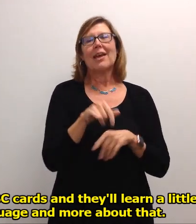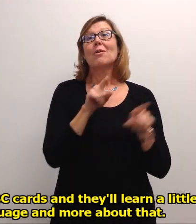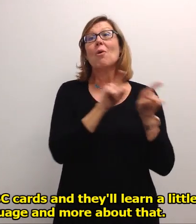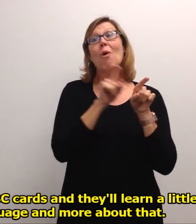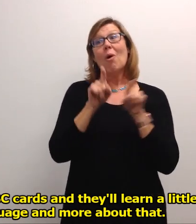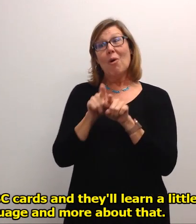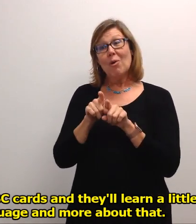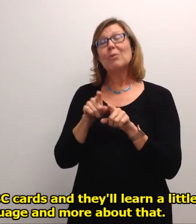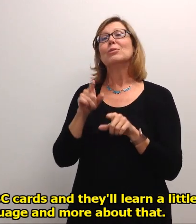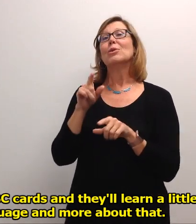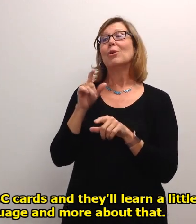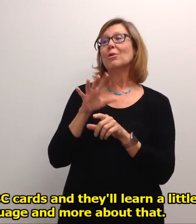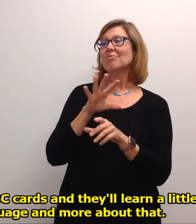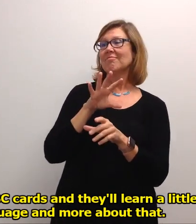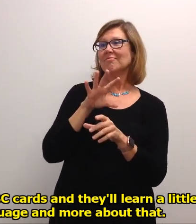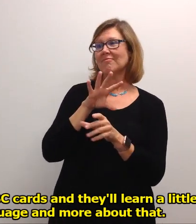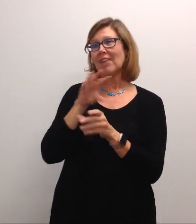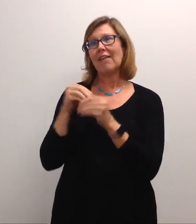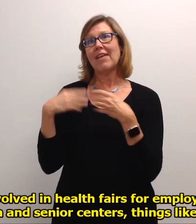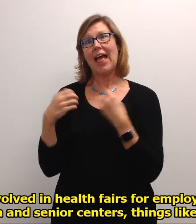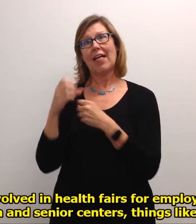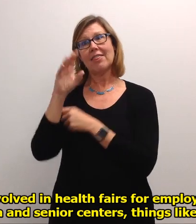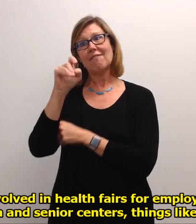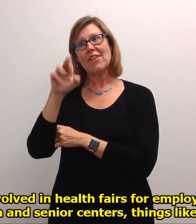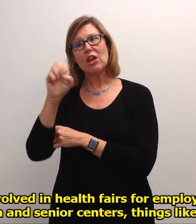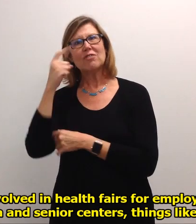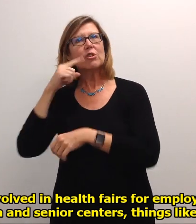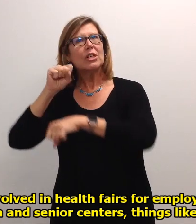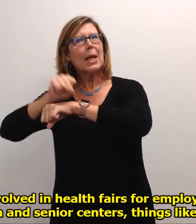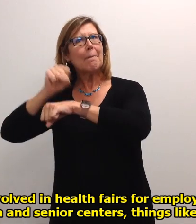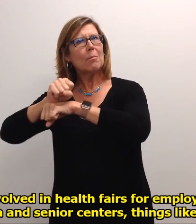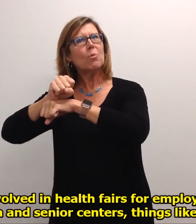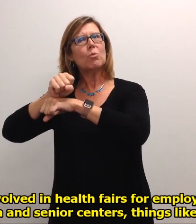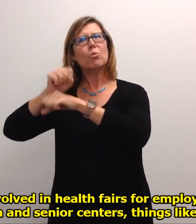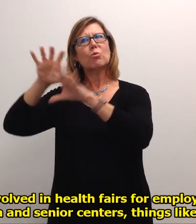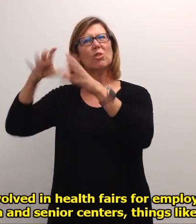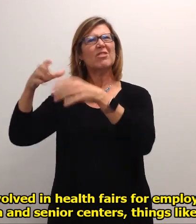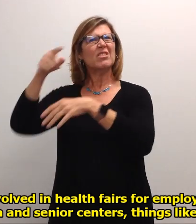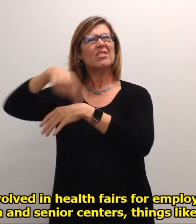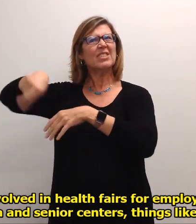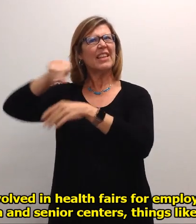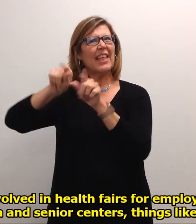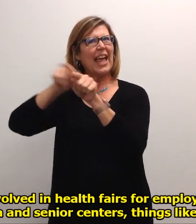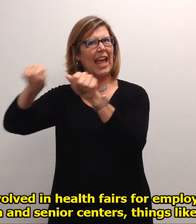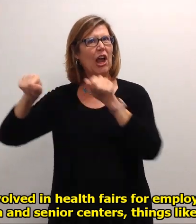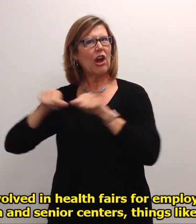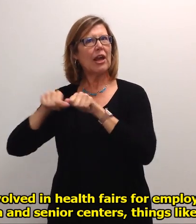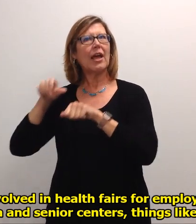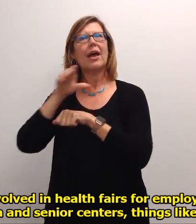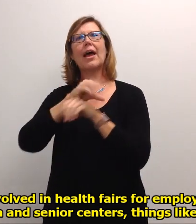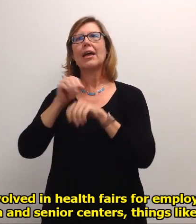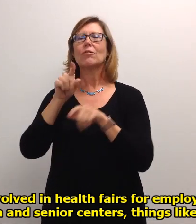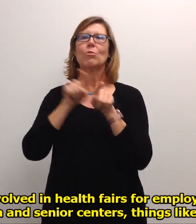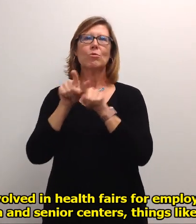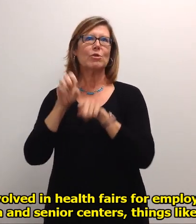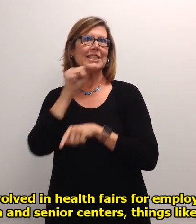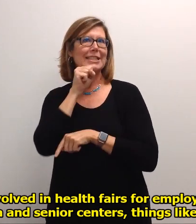and more about that. And we'll also be involved in health fairs for employer groups, etc. in the